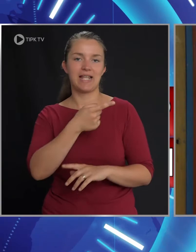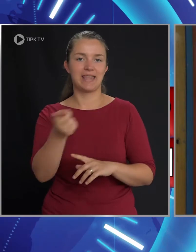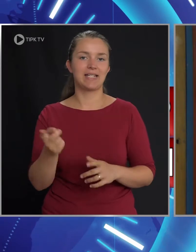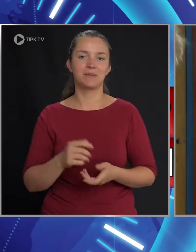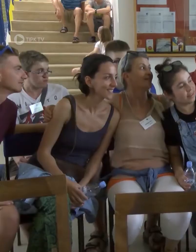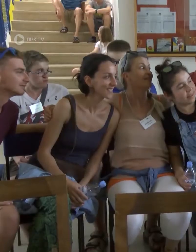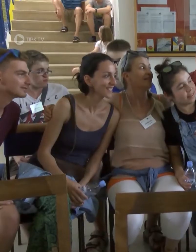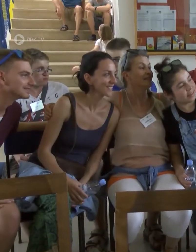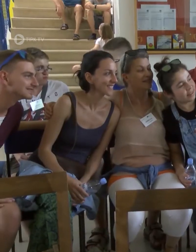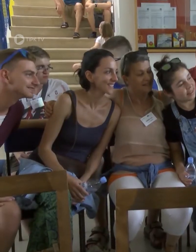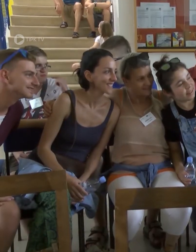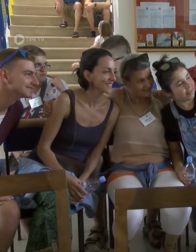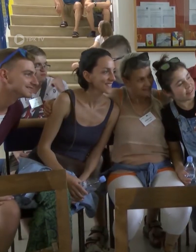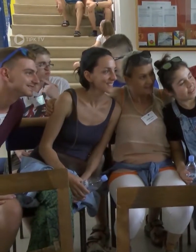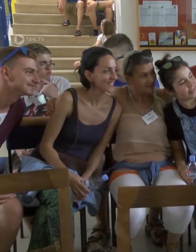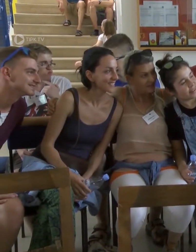njih.